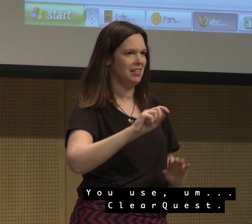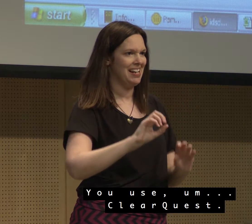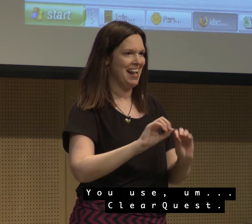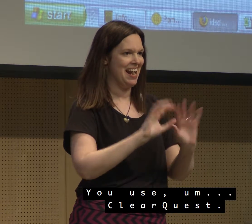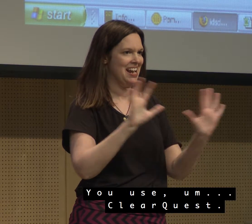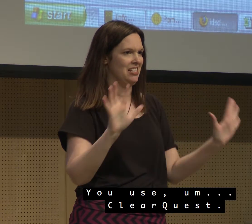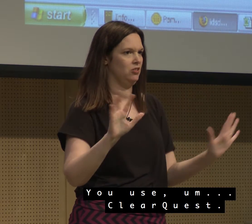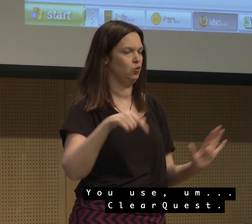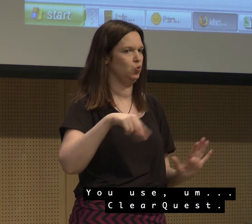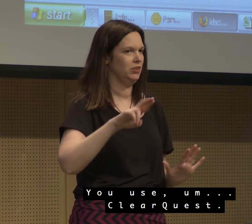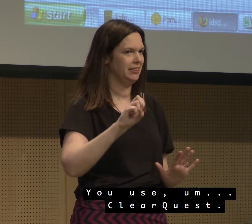ClearQuest.